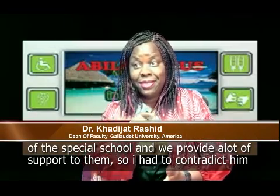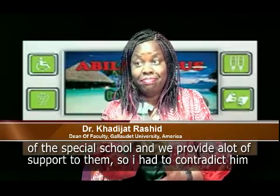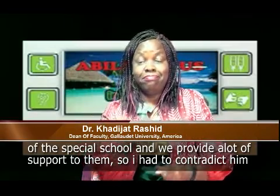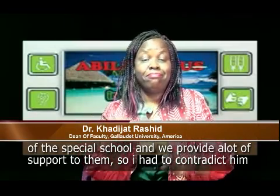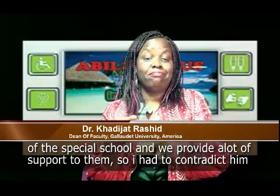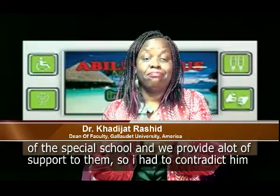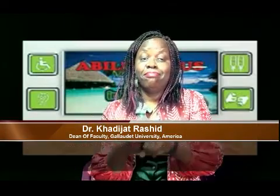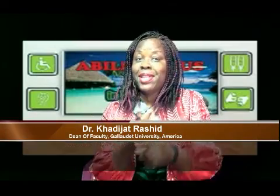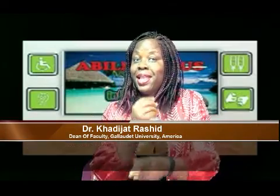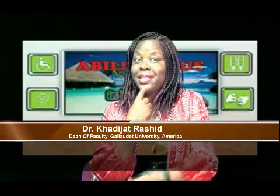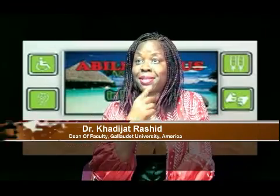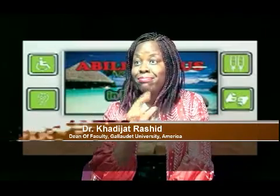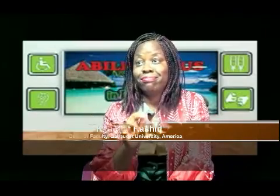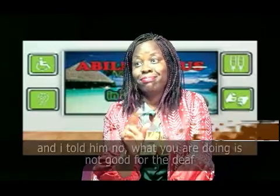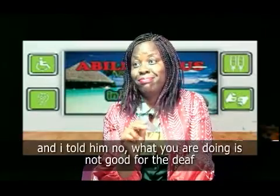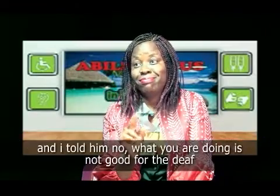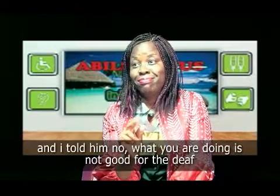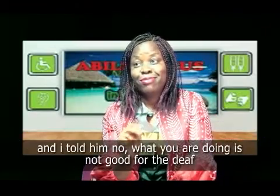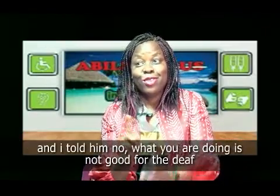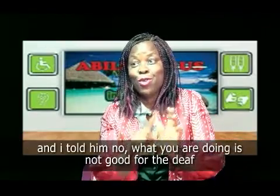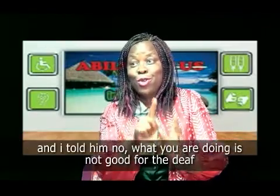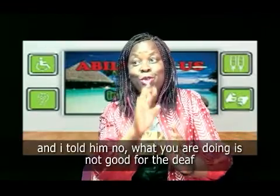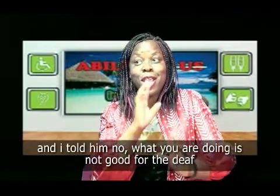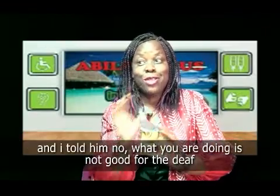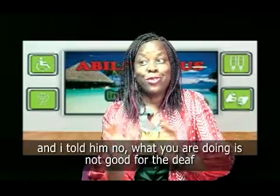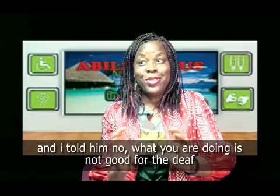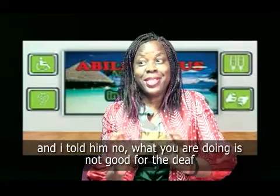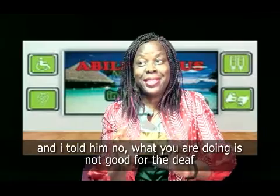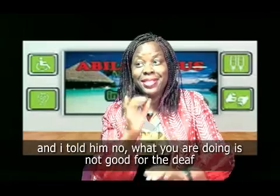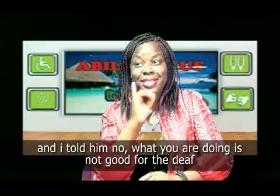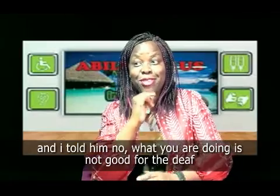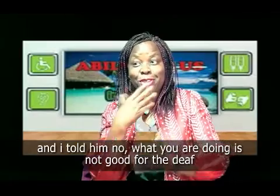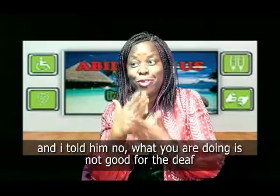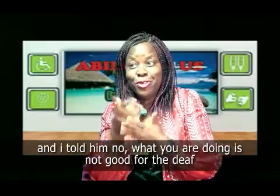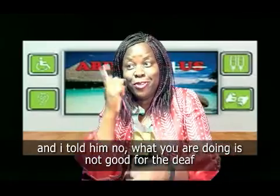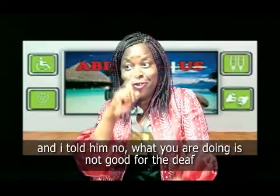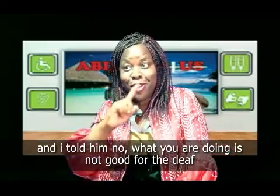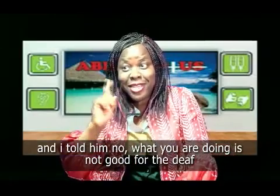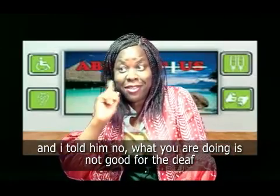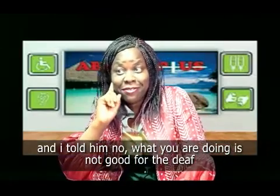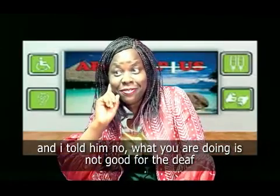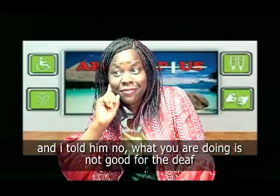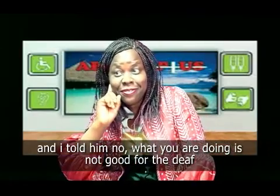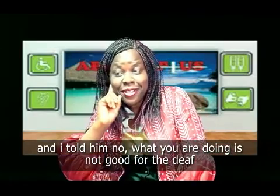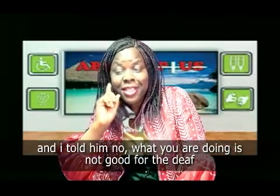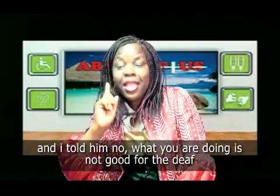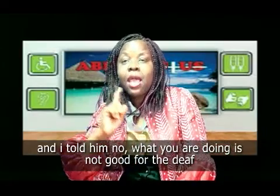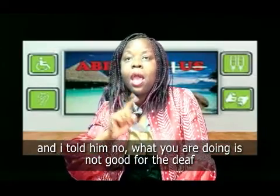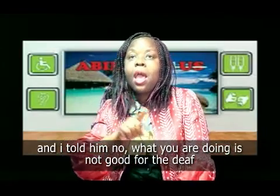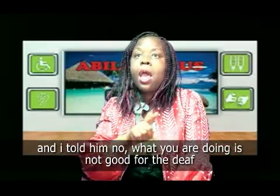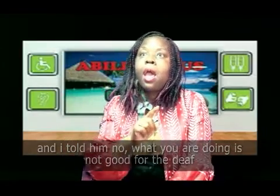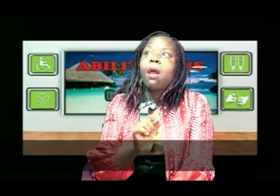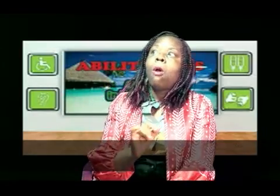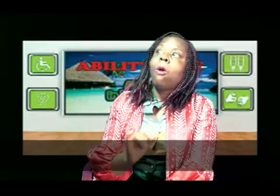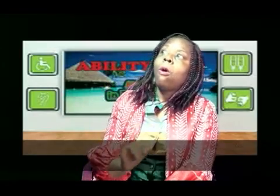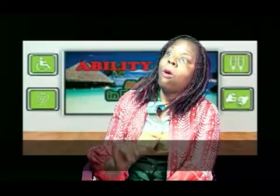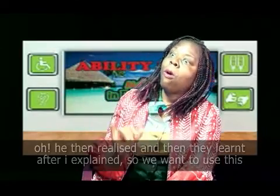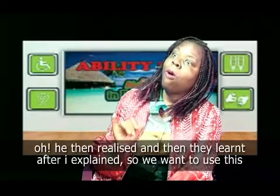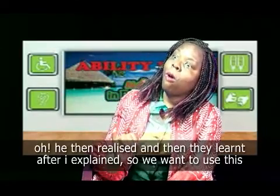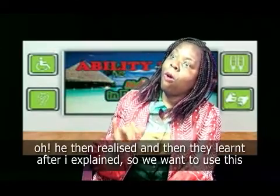contradict him, and I told him, no, what you're doing is not good for the deaf. Oh, he